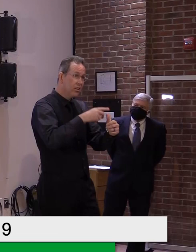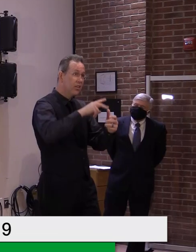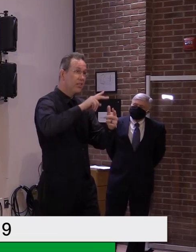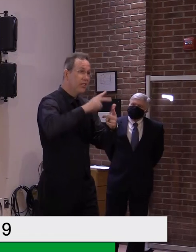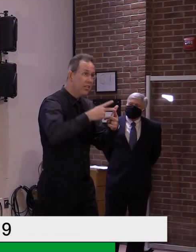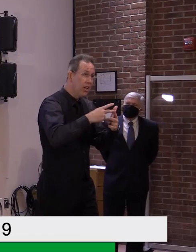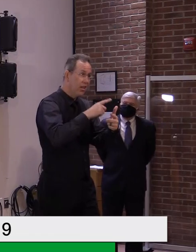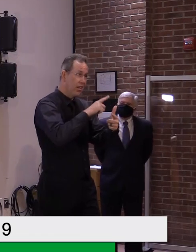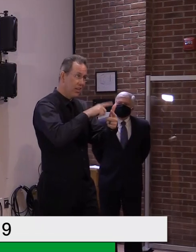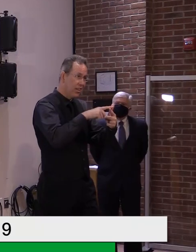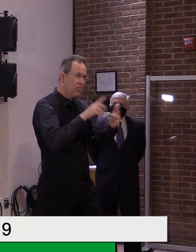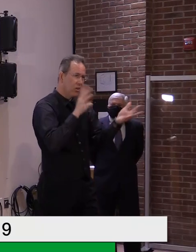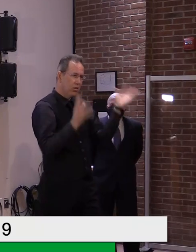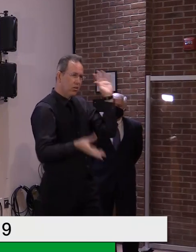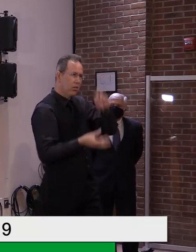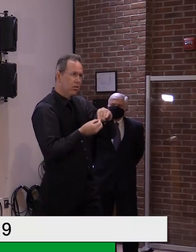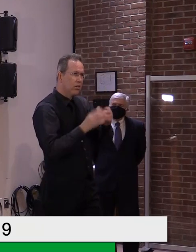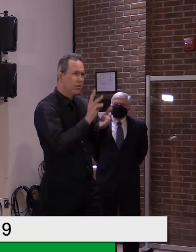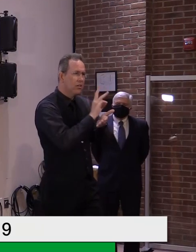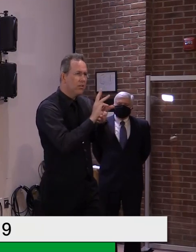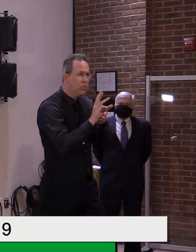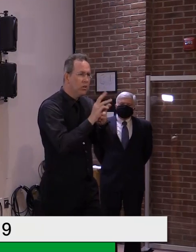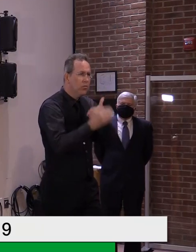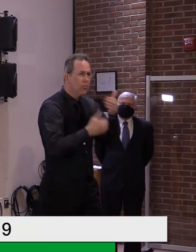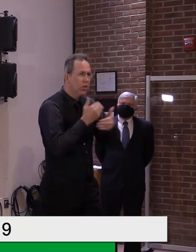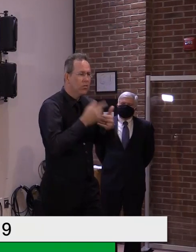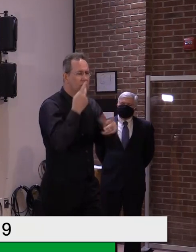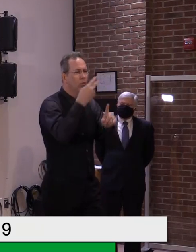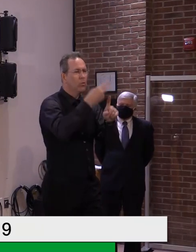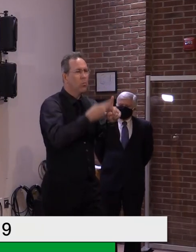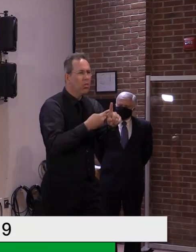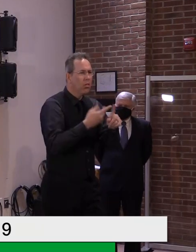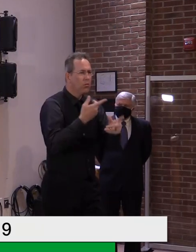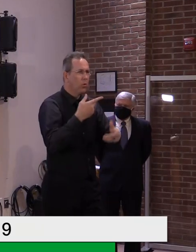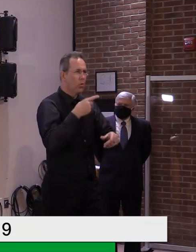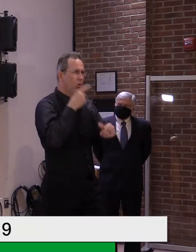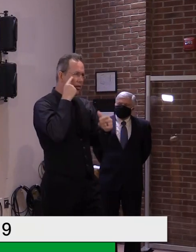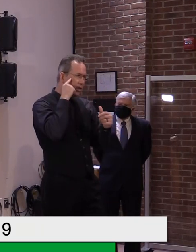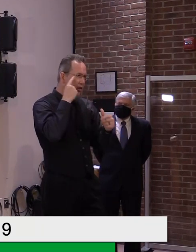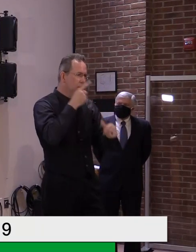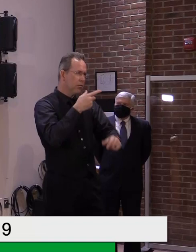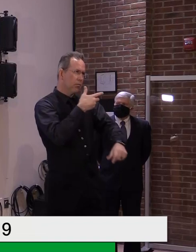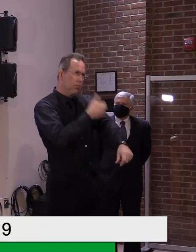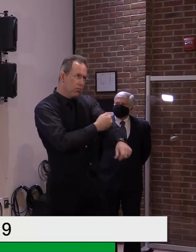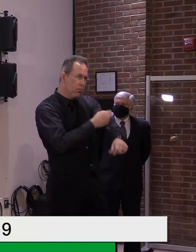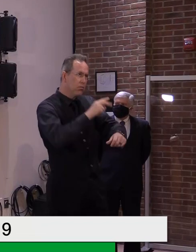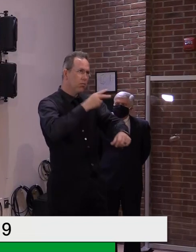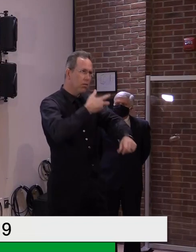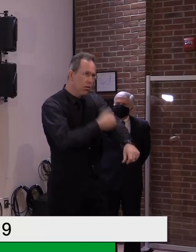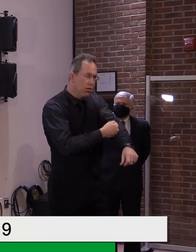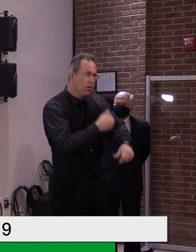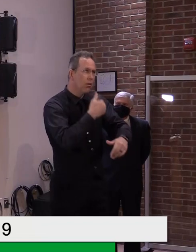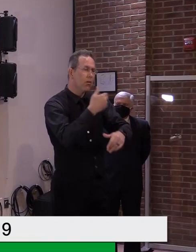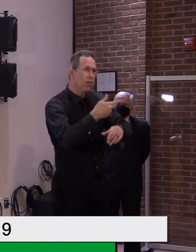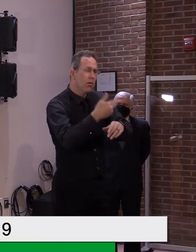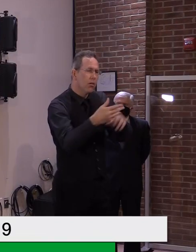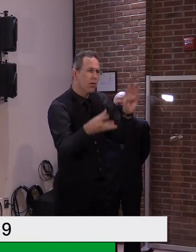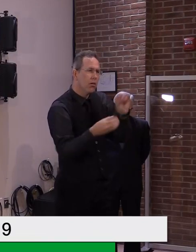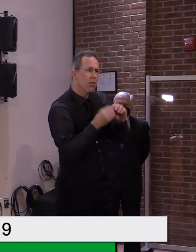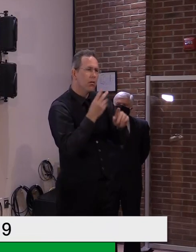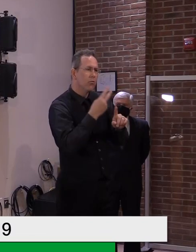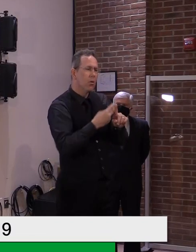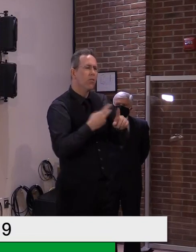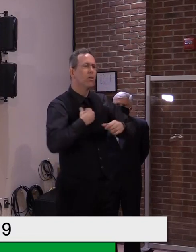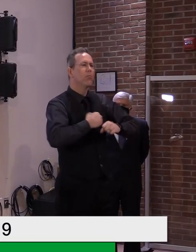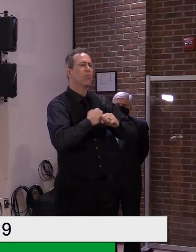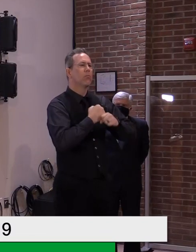has reached full efficacy at this point in time, even those maybe staff members in the long-term care